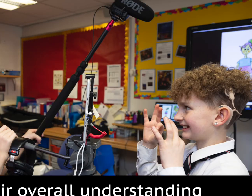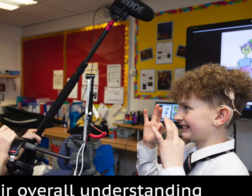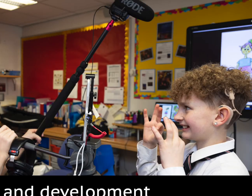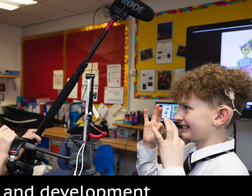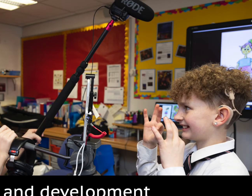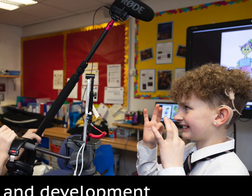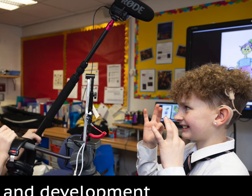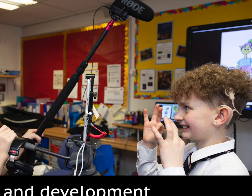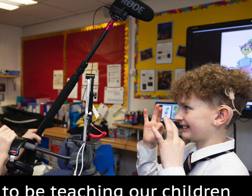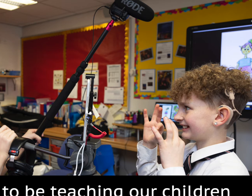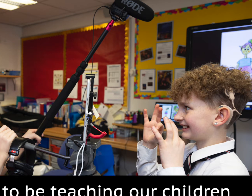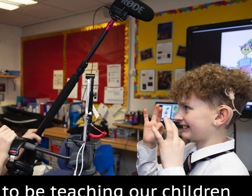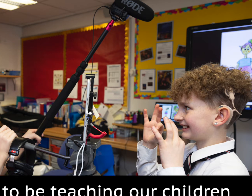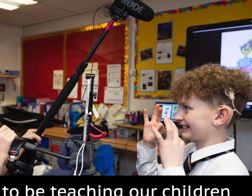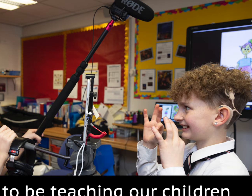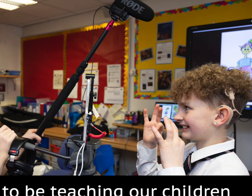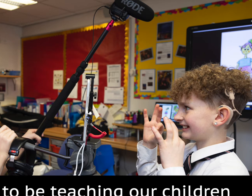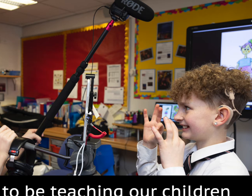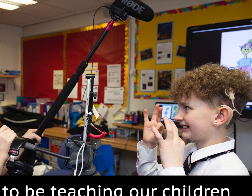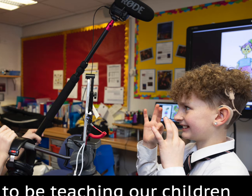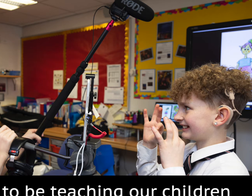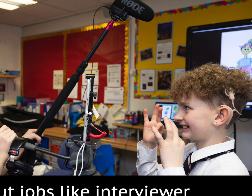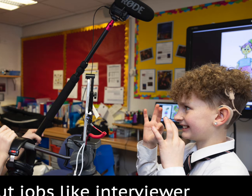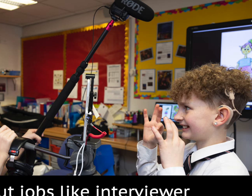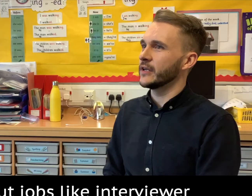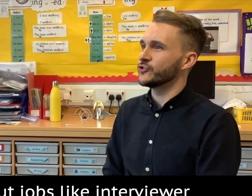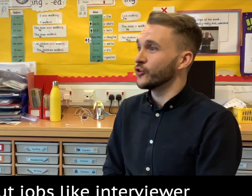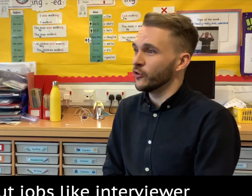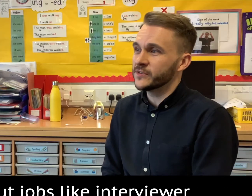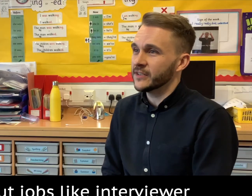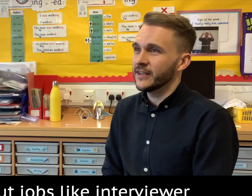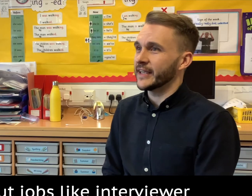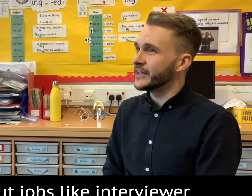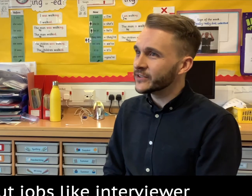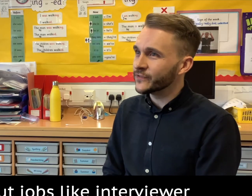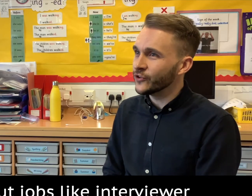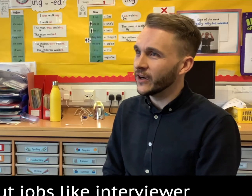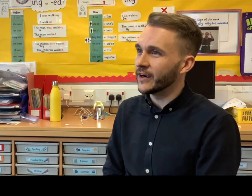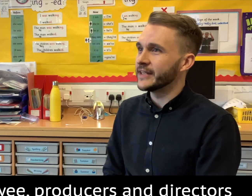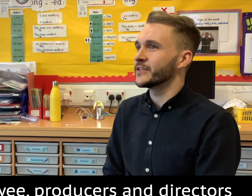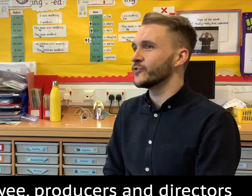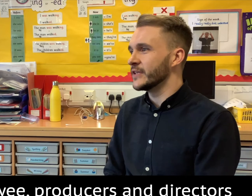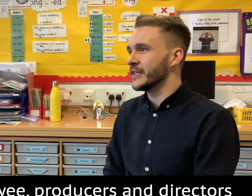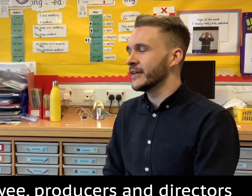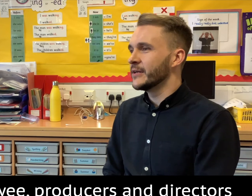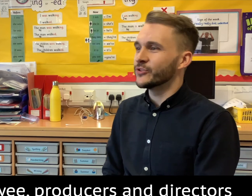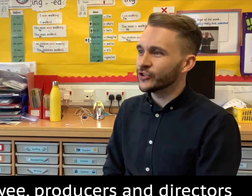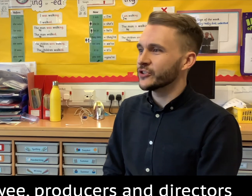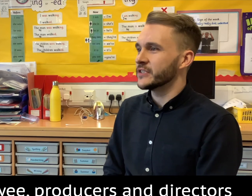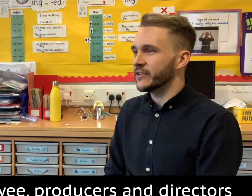overall understanding and development. So for us to be teaching our children about jobs like interviewer,